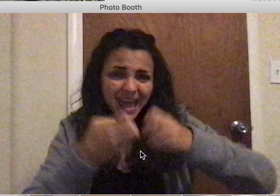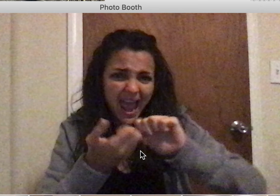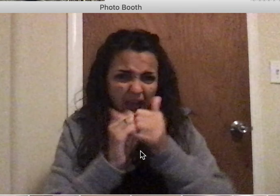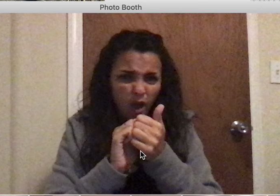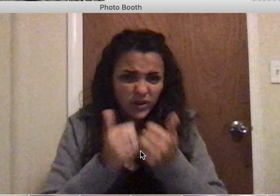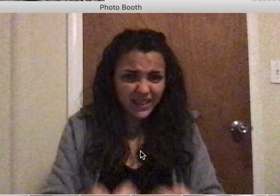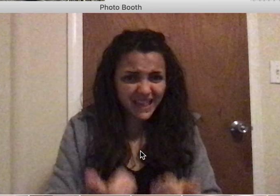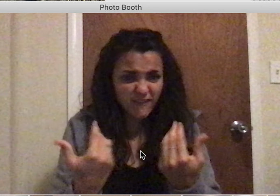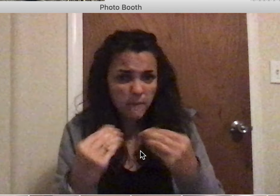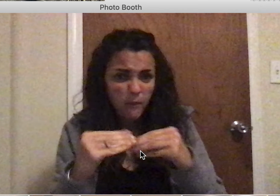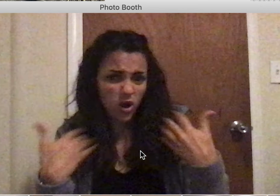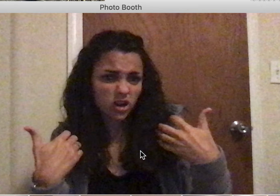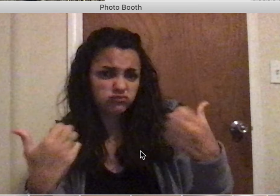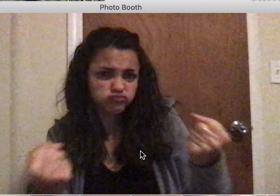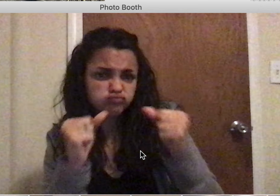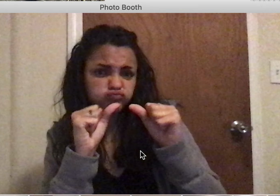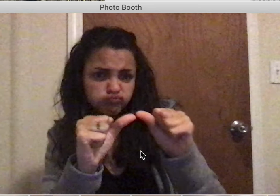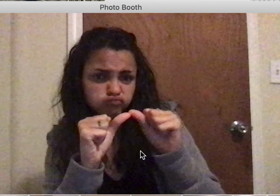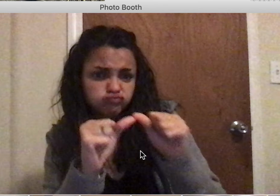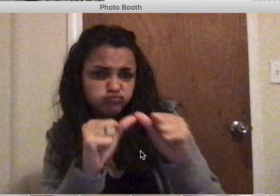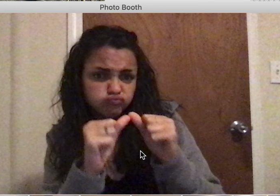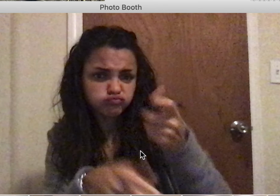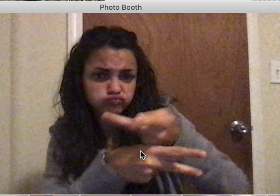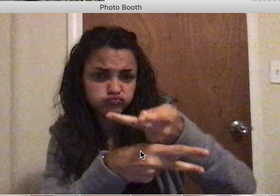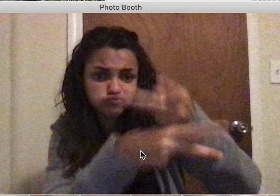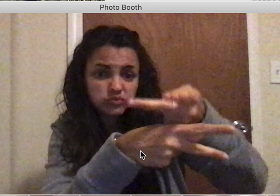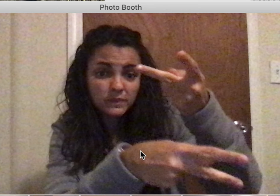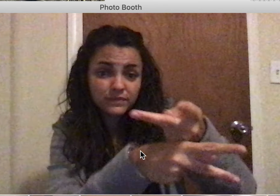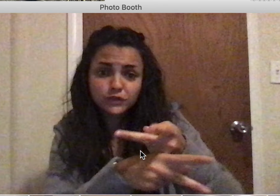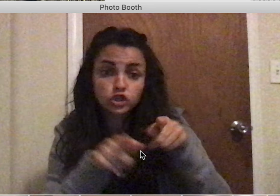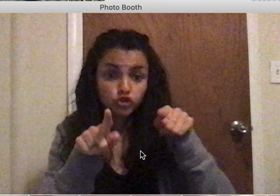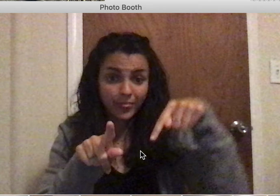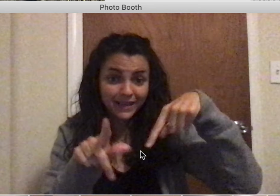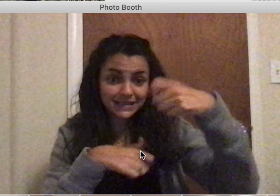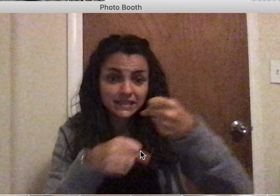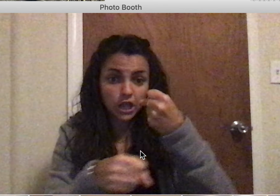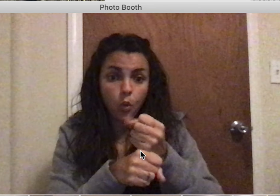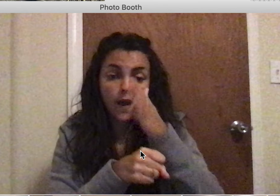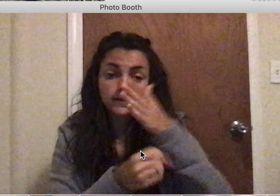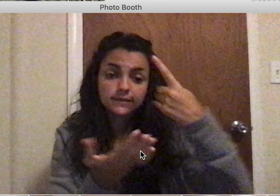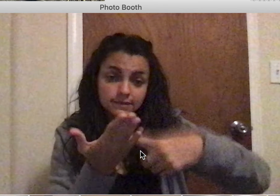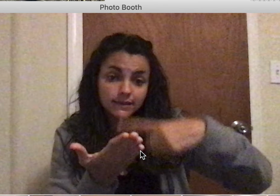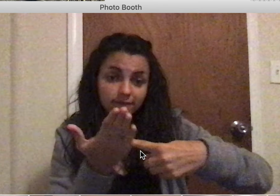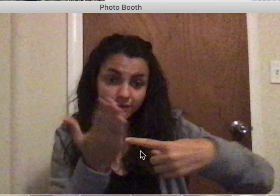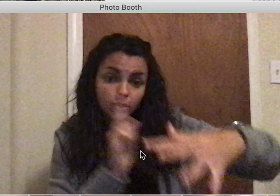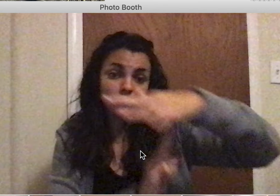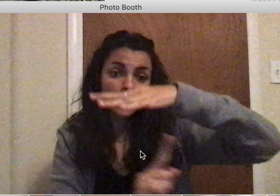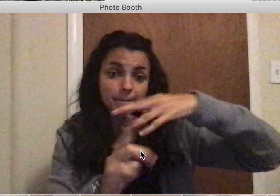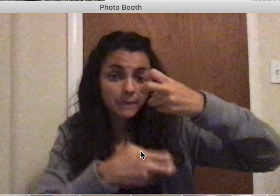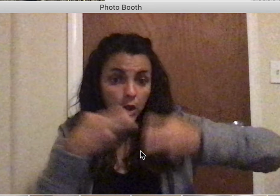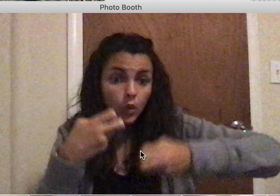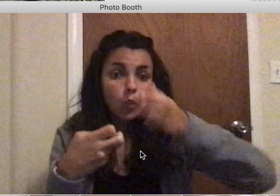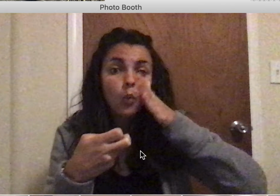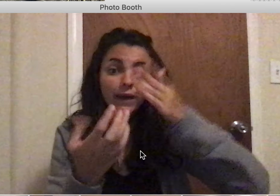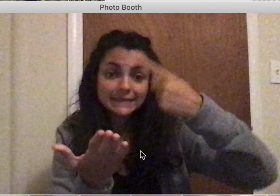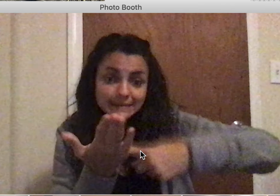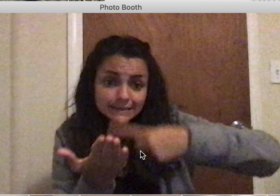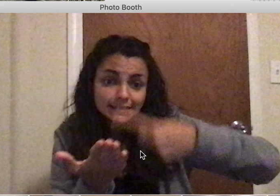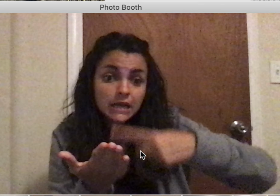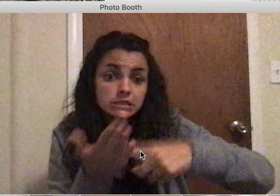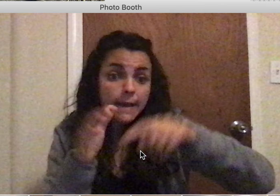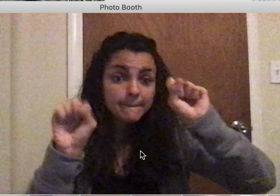Throughout this whole year, we're going to be talking about environmental problems. We are going to talk about possible solutions. How do